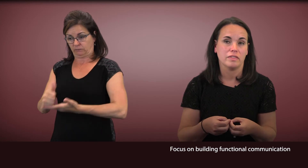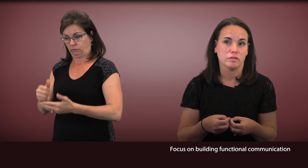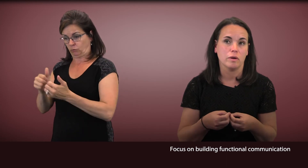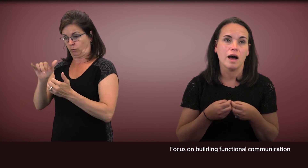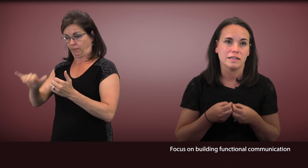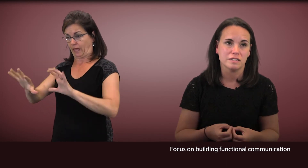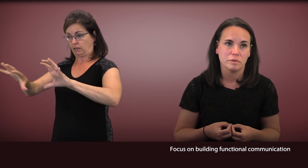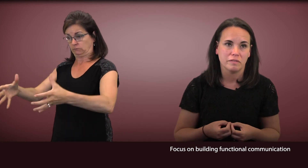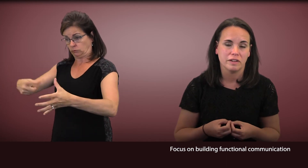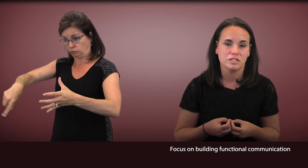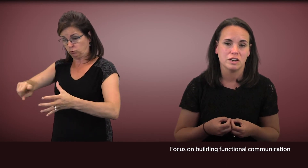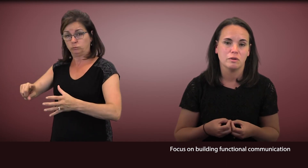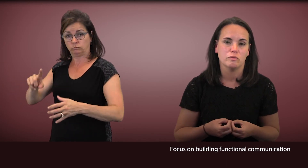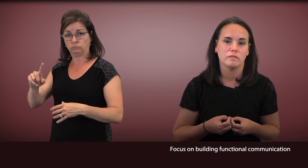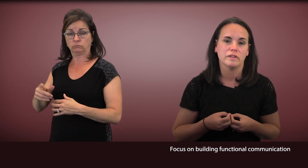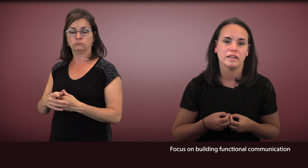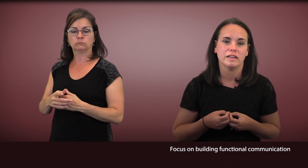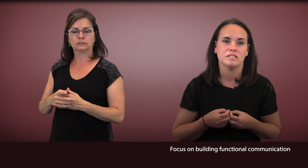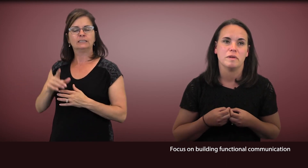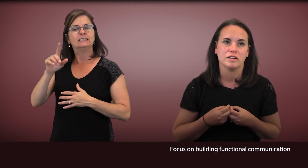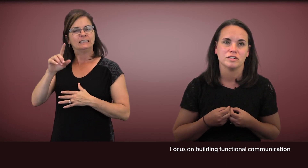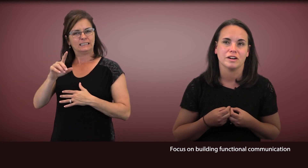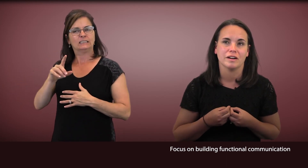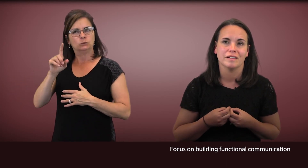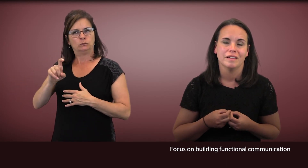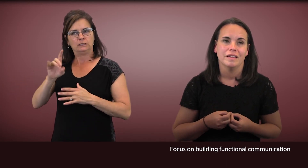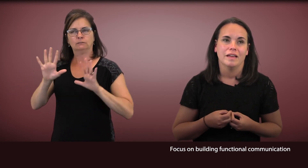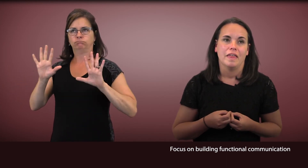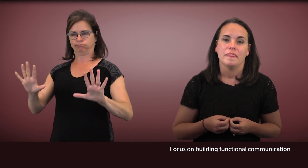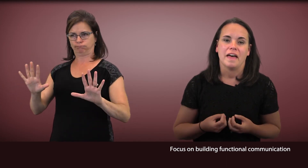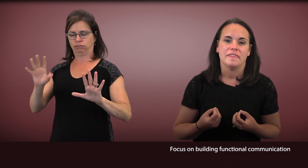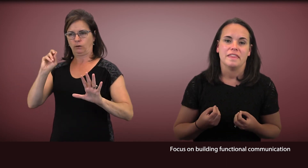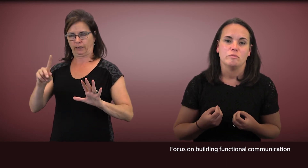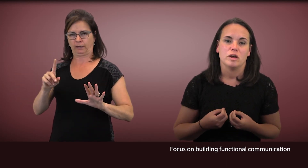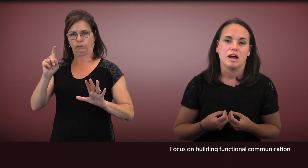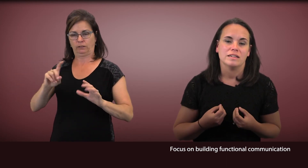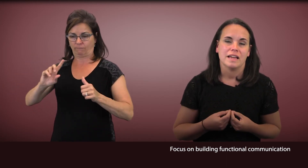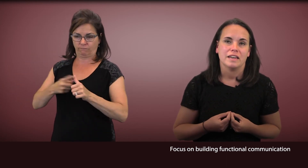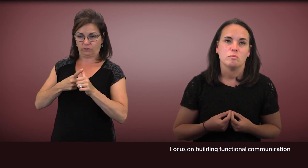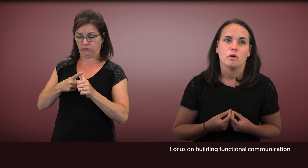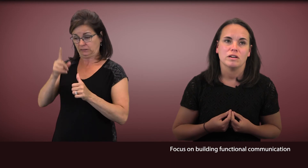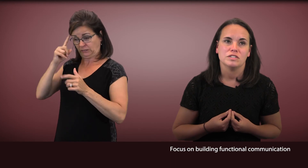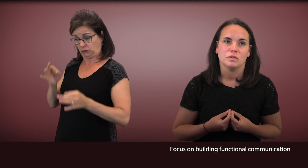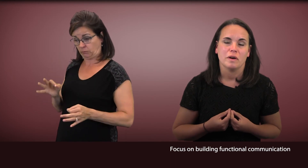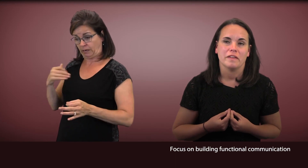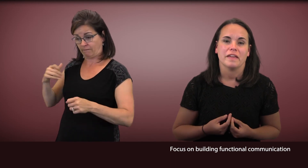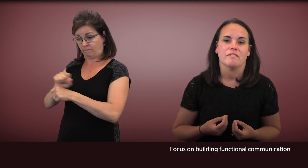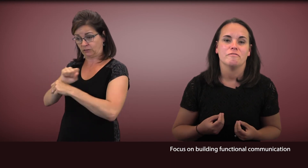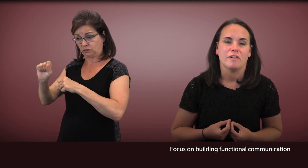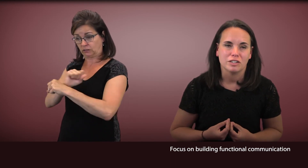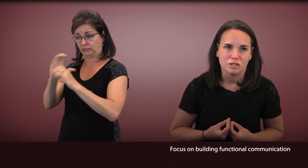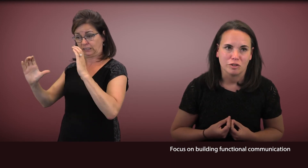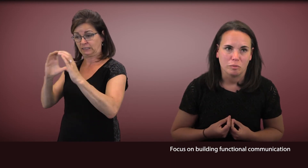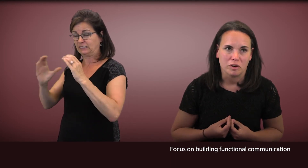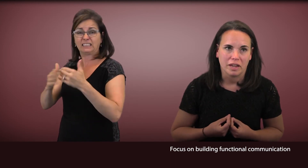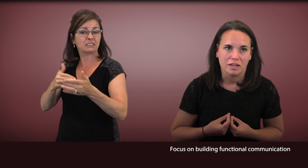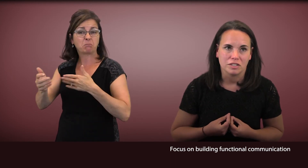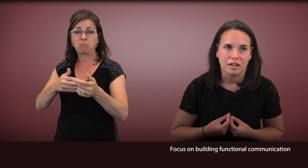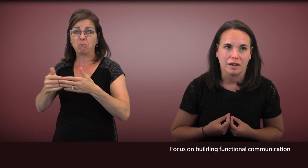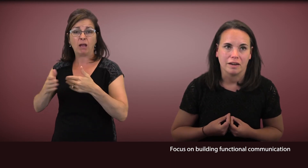to thinking through autism intervention, we really need to make sure that we are attending more to whether they have